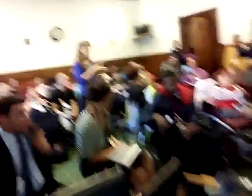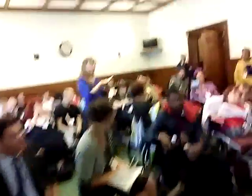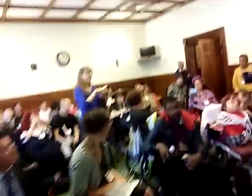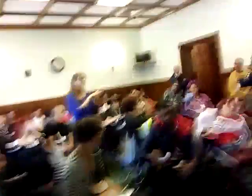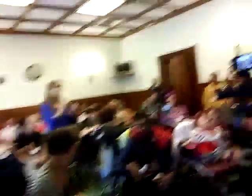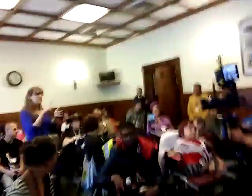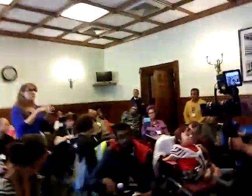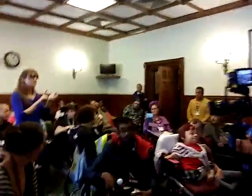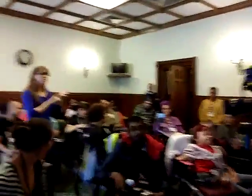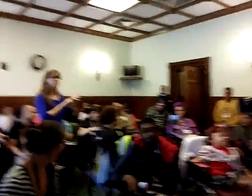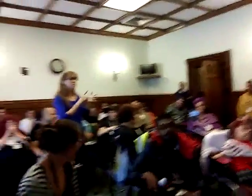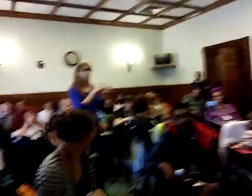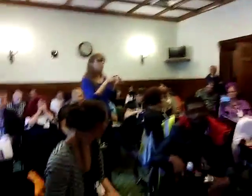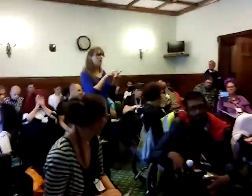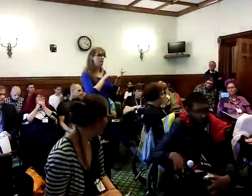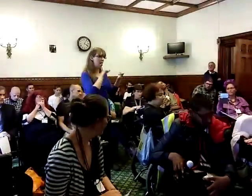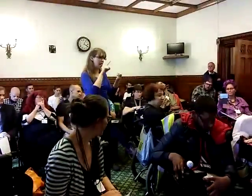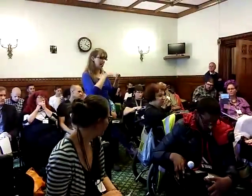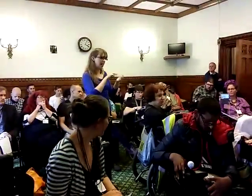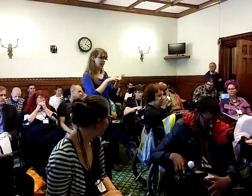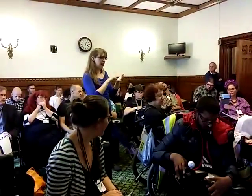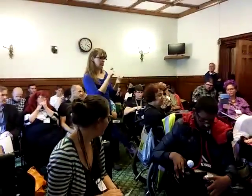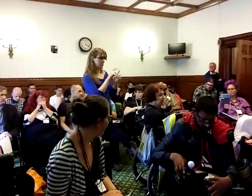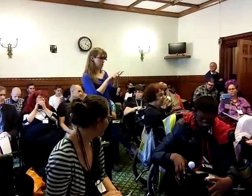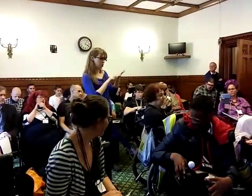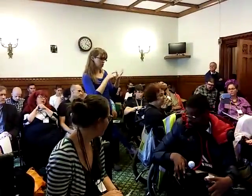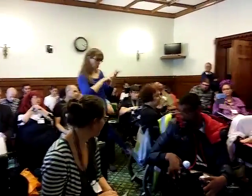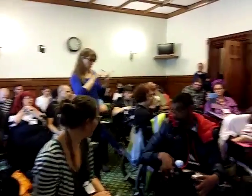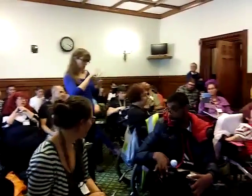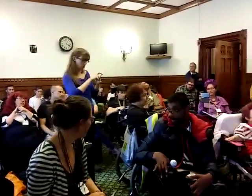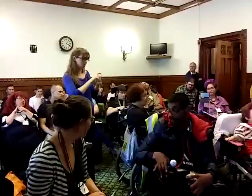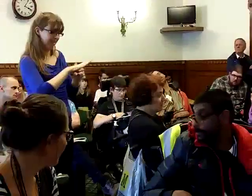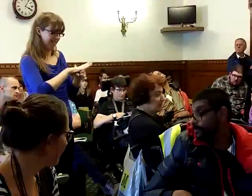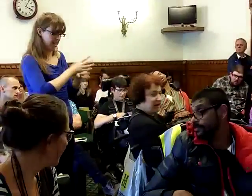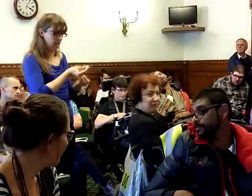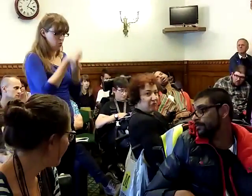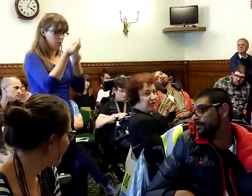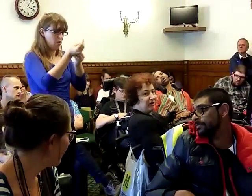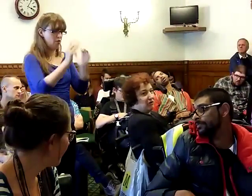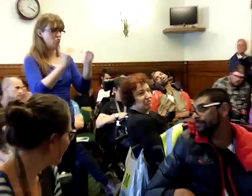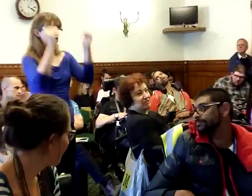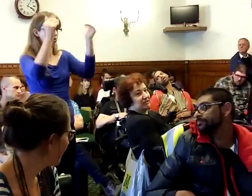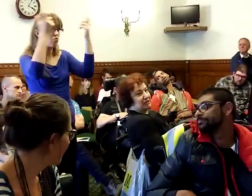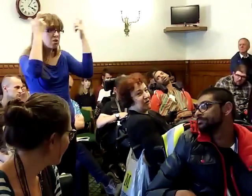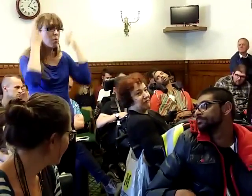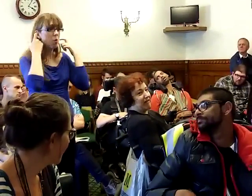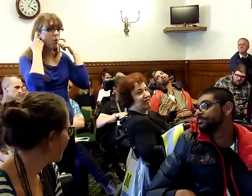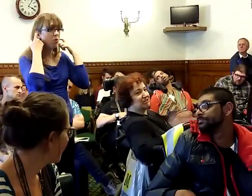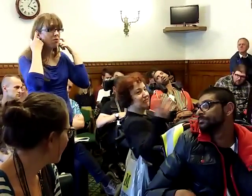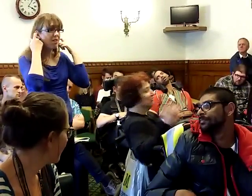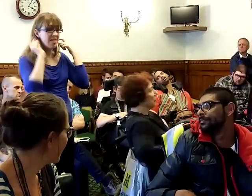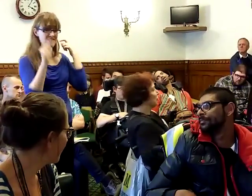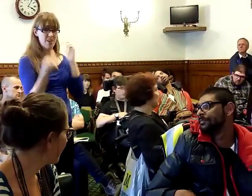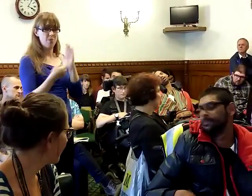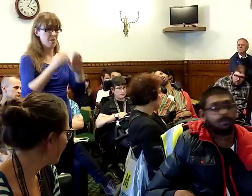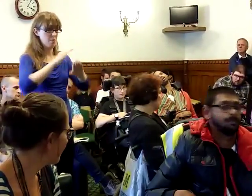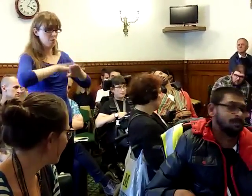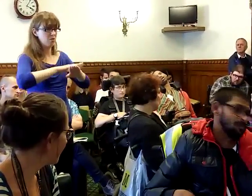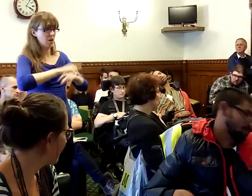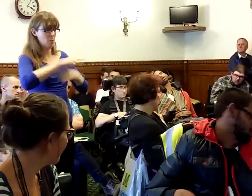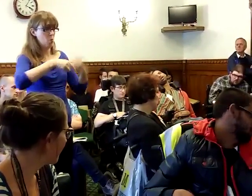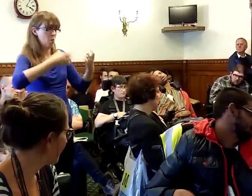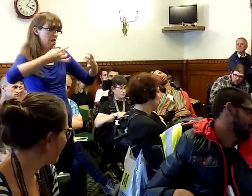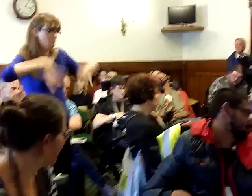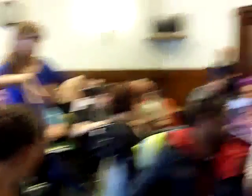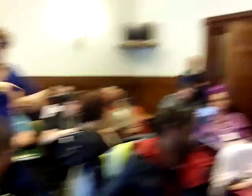Supreme Court was a very important time that we lost. You know, various of us got together